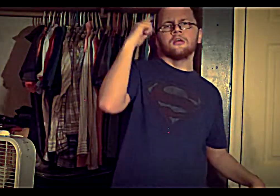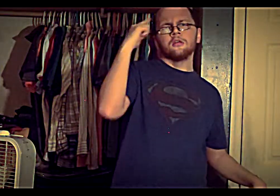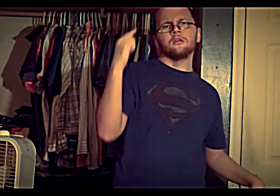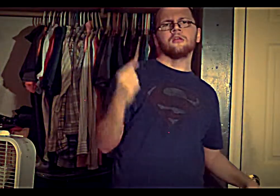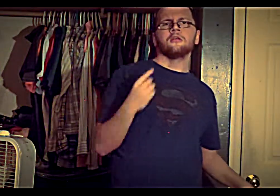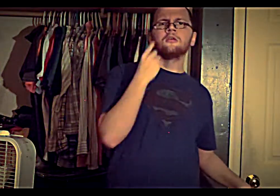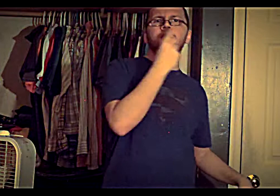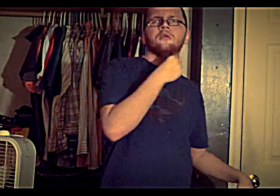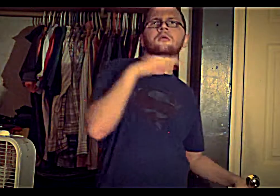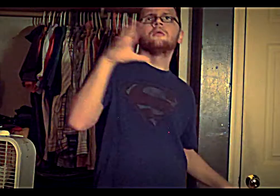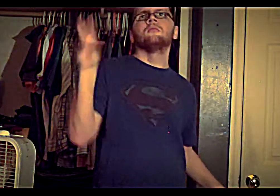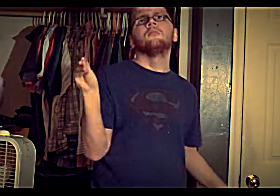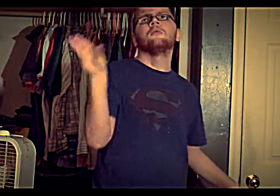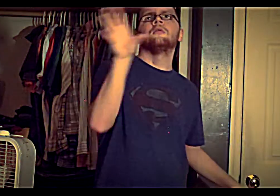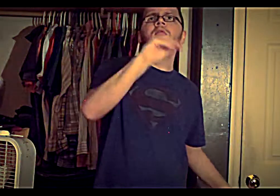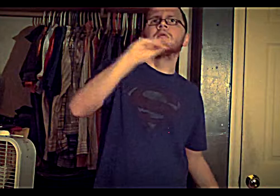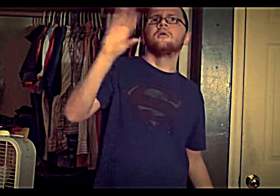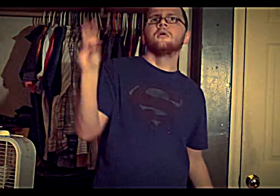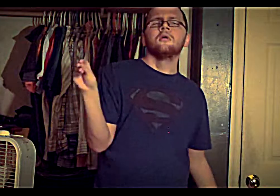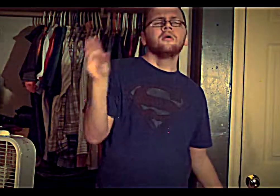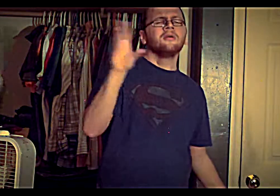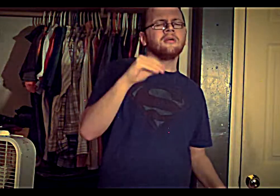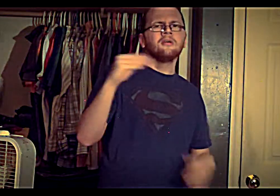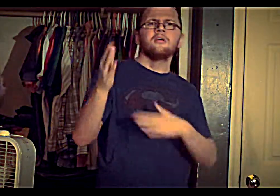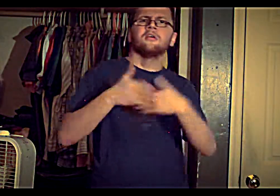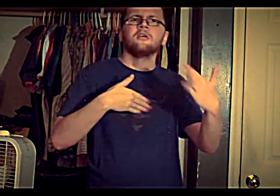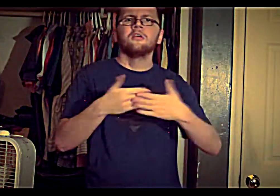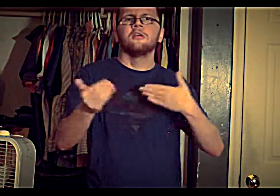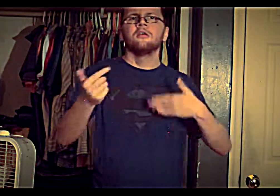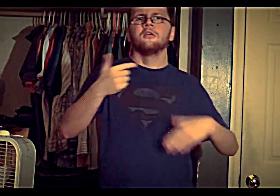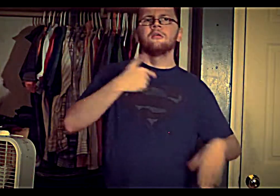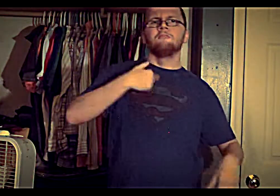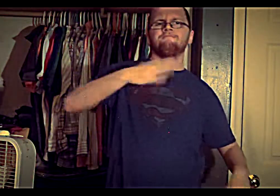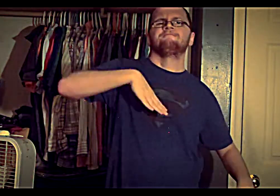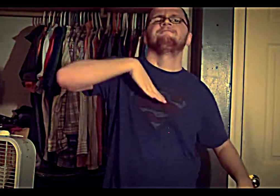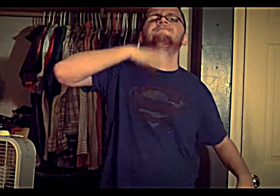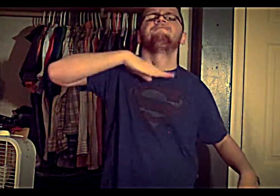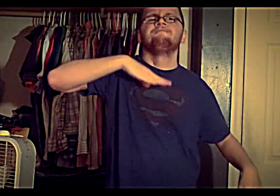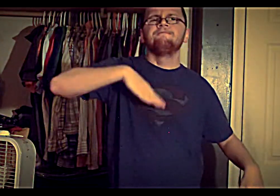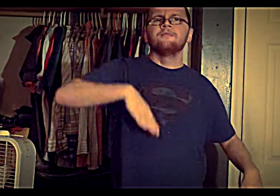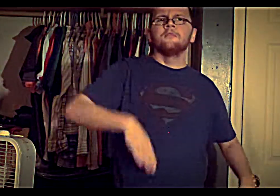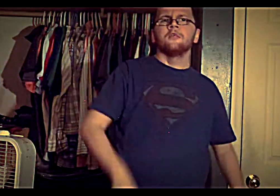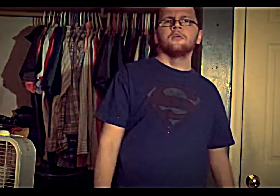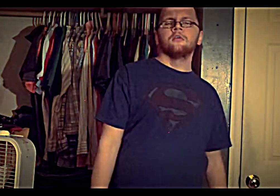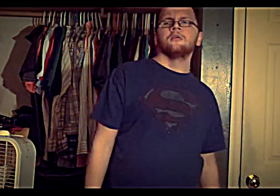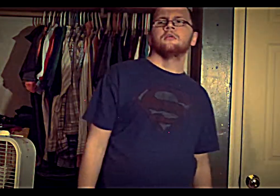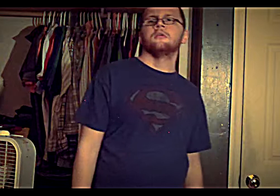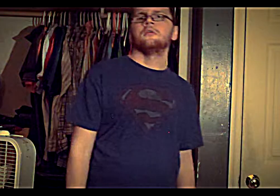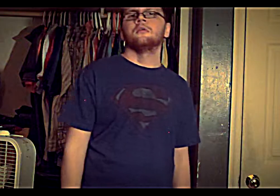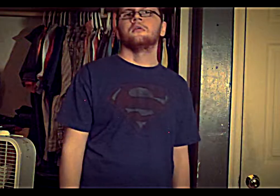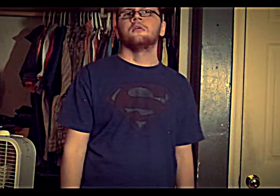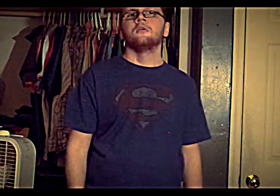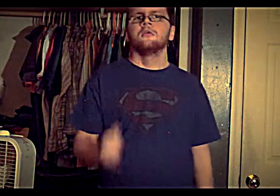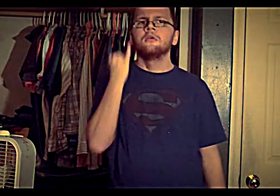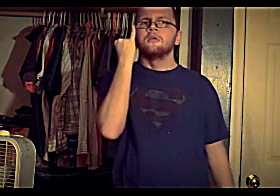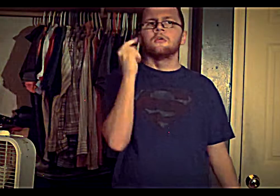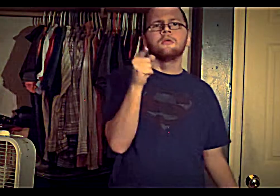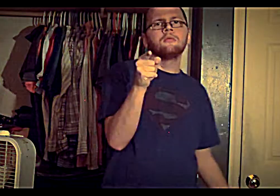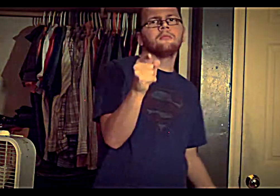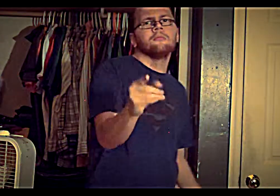lie. Your lips are moving, baby, don't you know that I'm done? Your lips